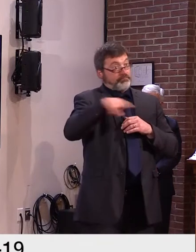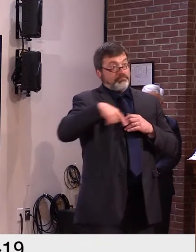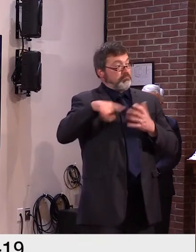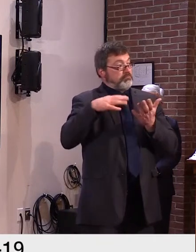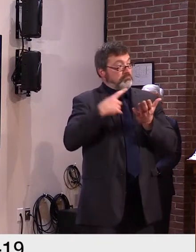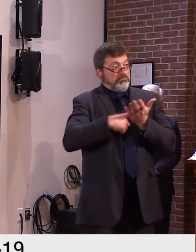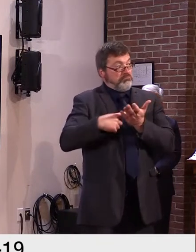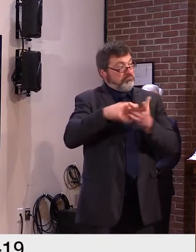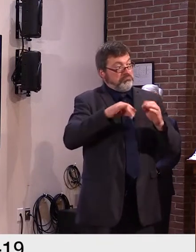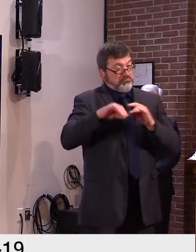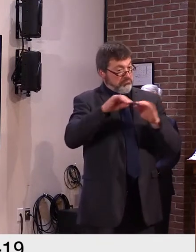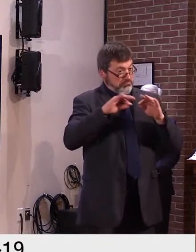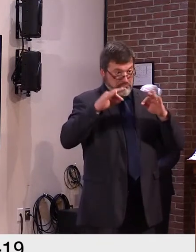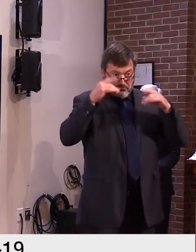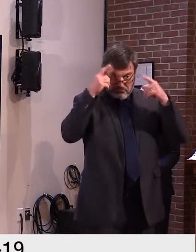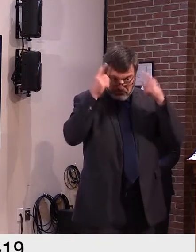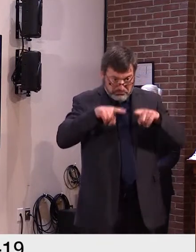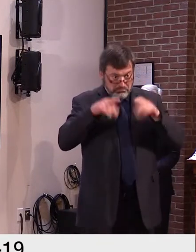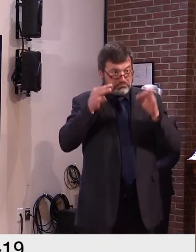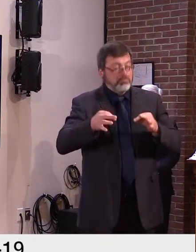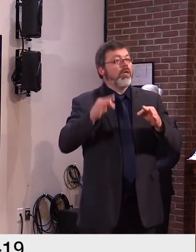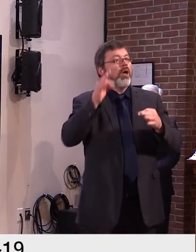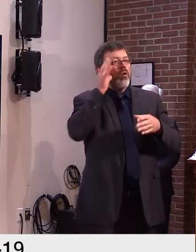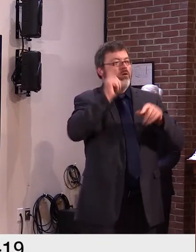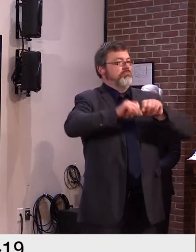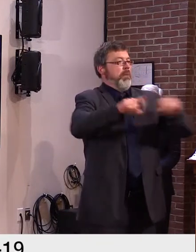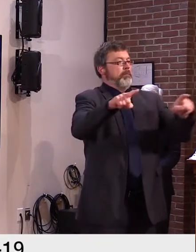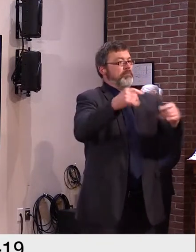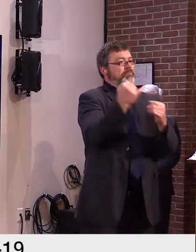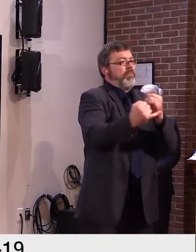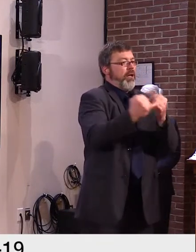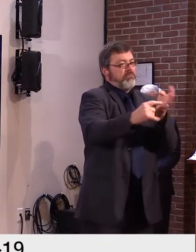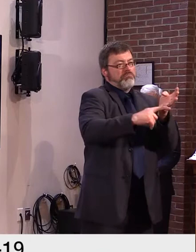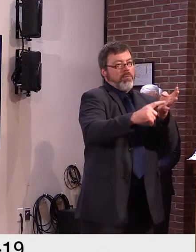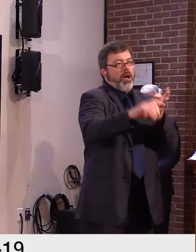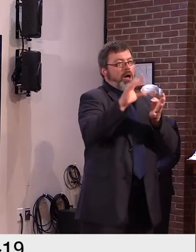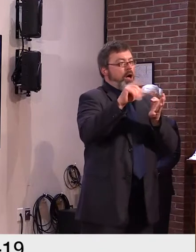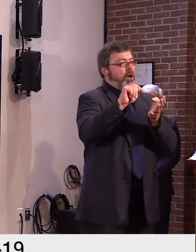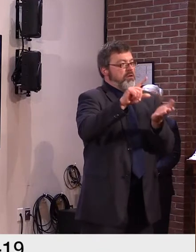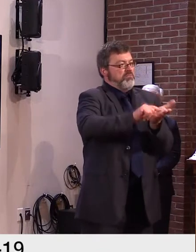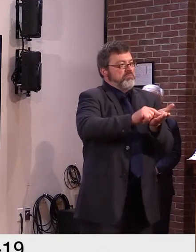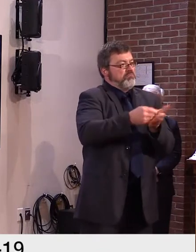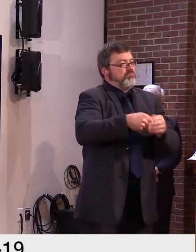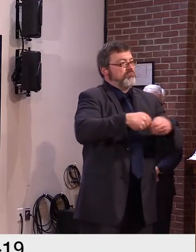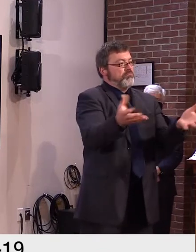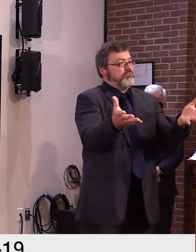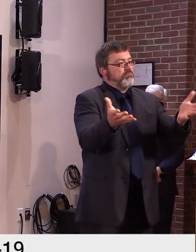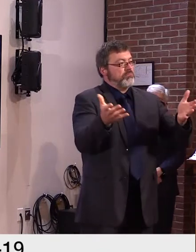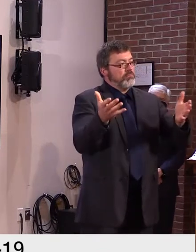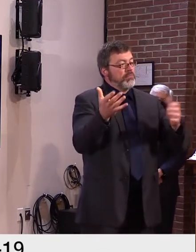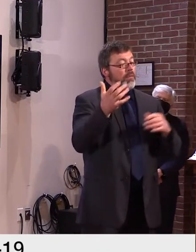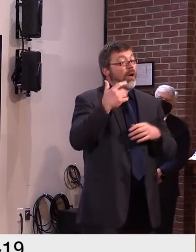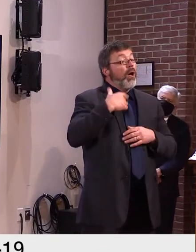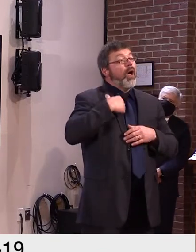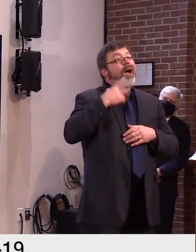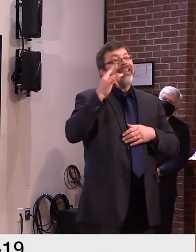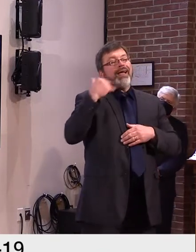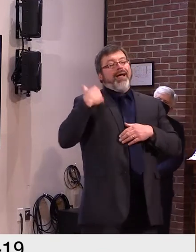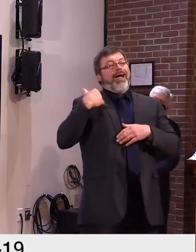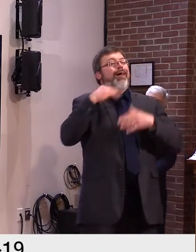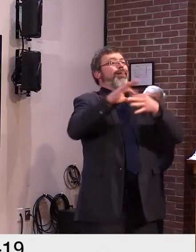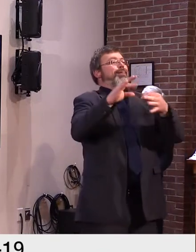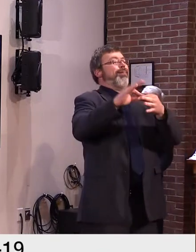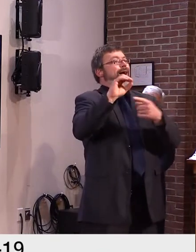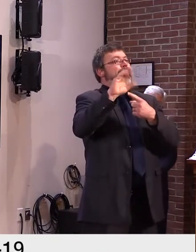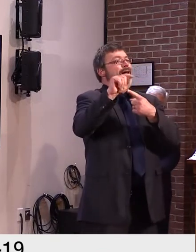planned. This means practices for winter sports will likely start after Thanksgiving, and games and competitions will likely begin after